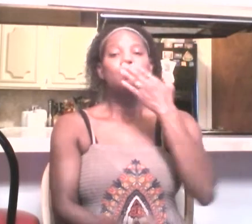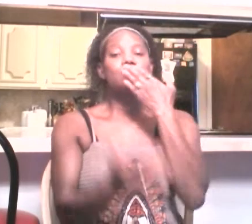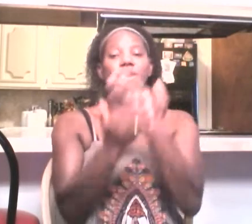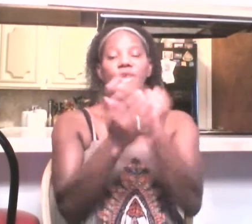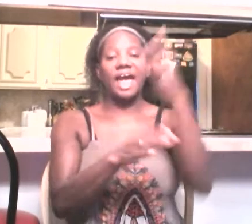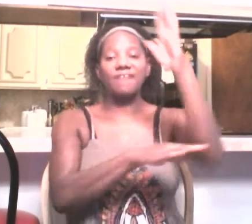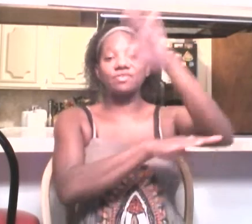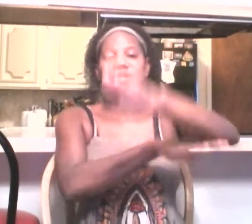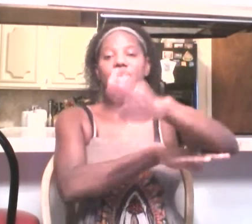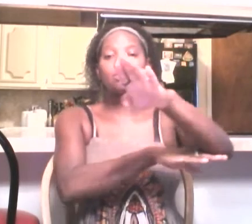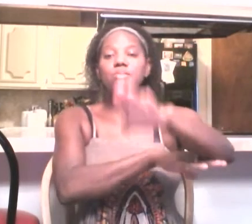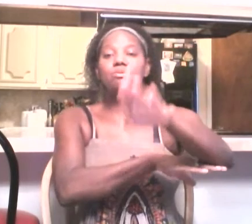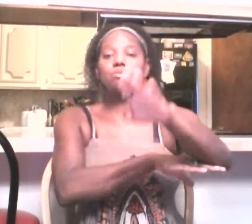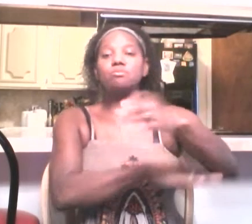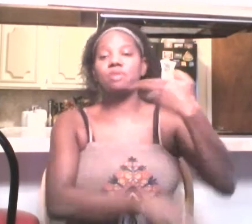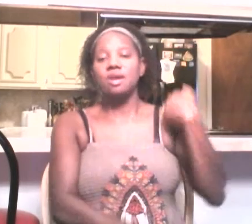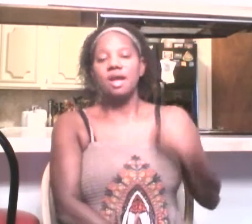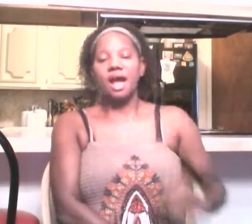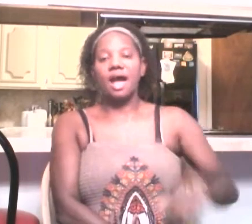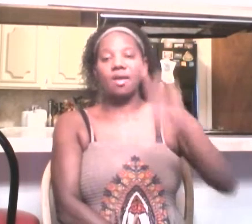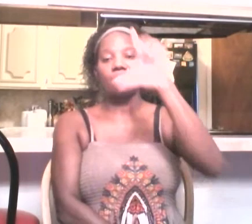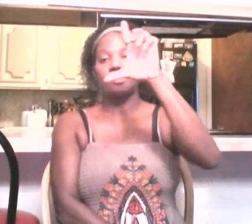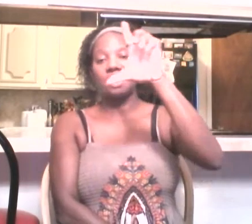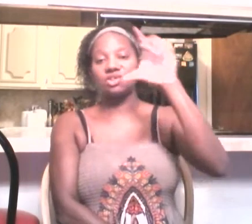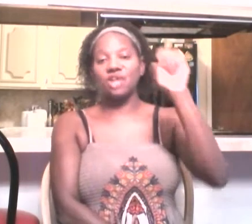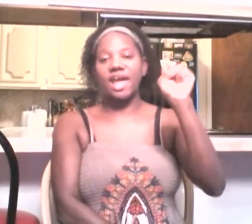YouTube. Good afternoon. I am Lachey.